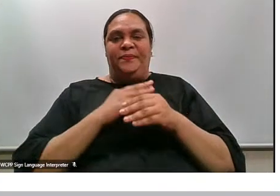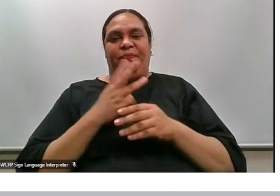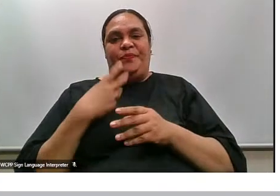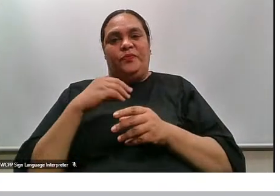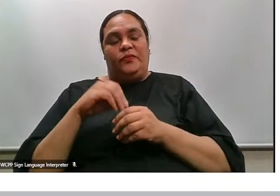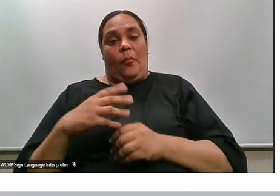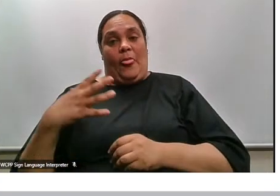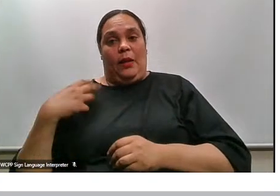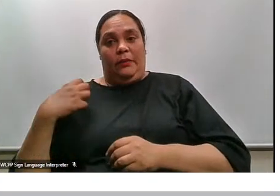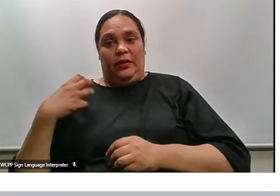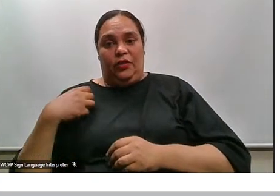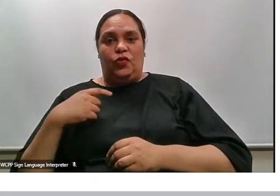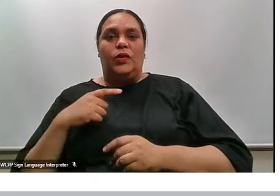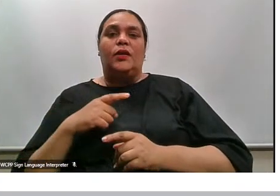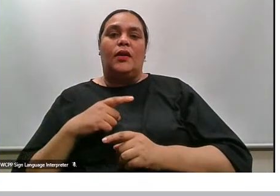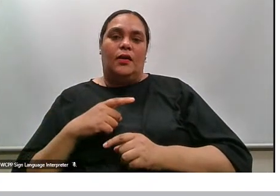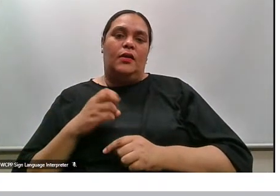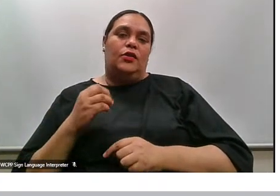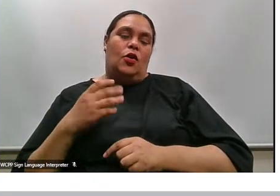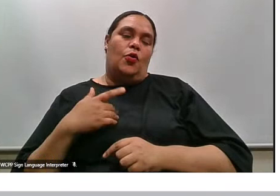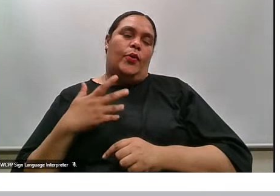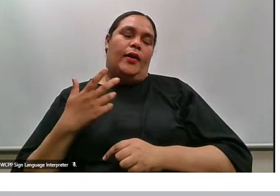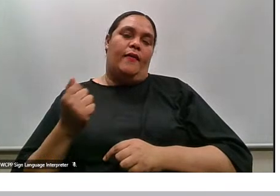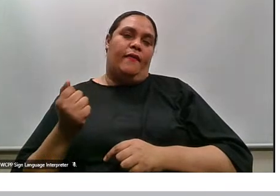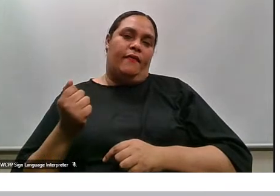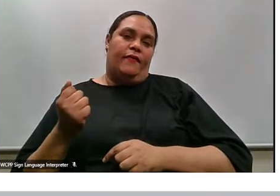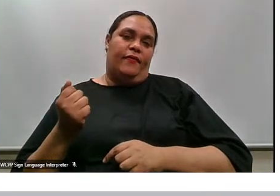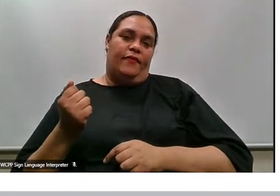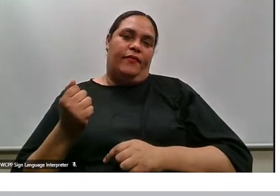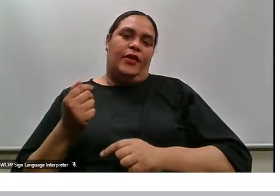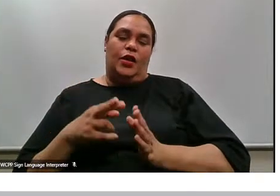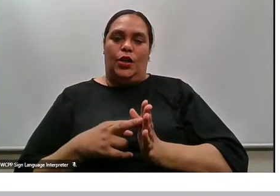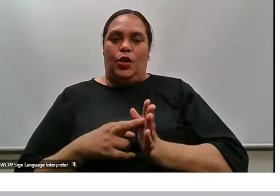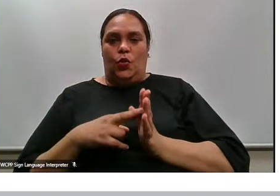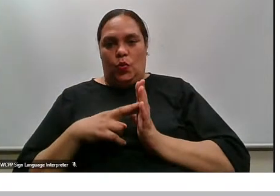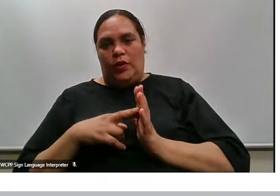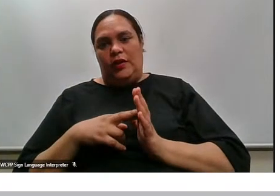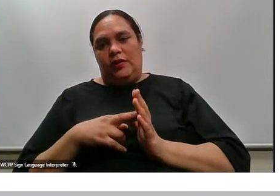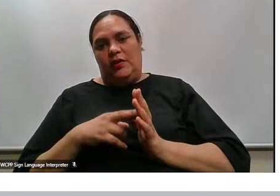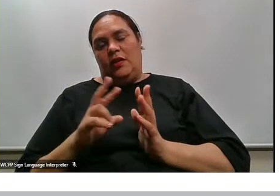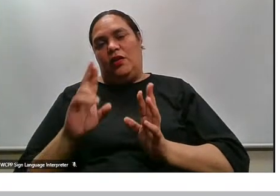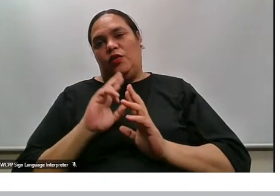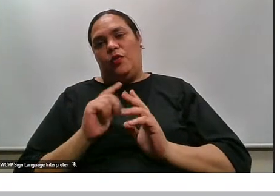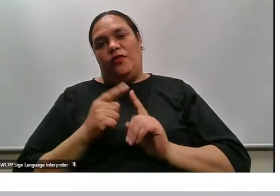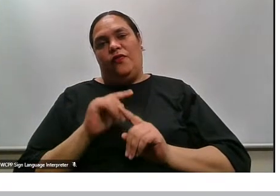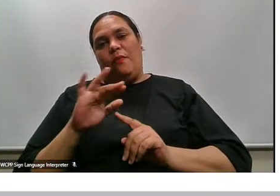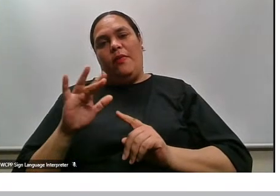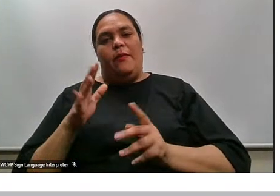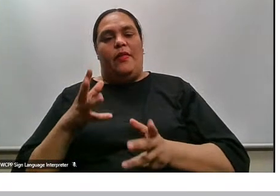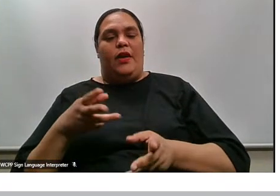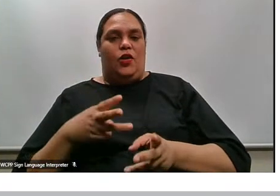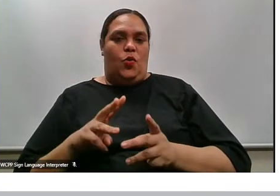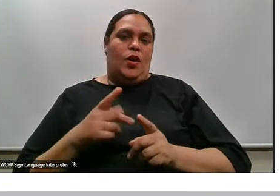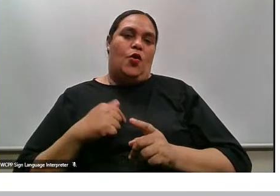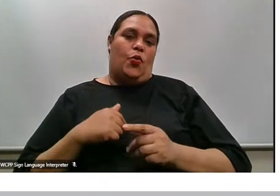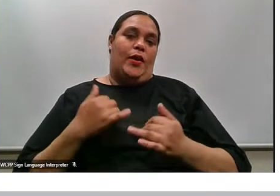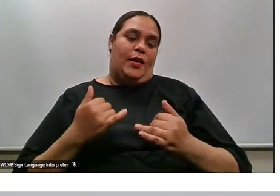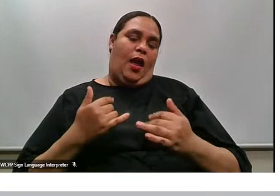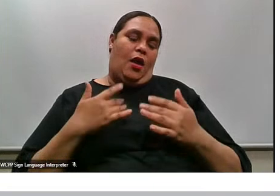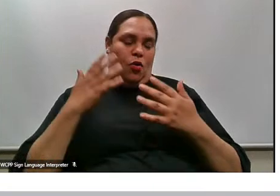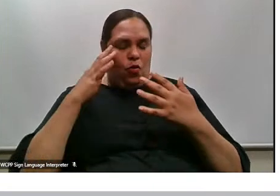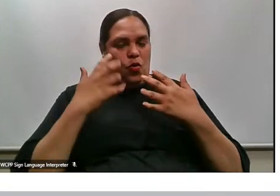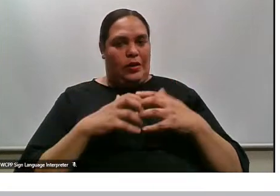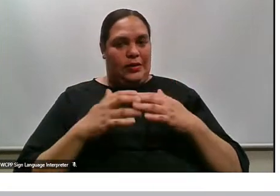ministry, and we have then requested a response from them in that regard, which we are considering